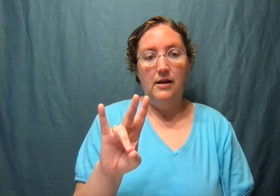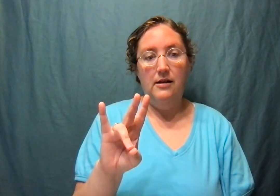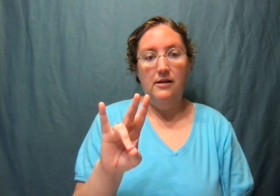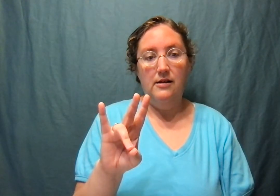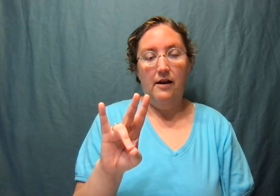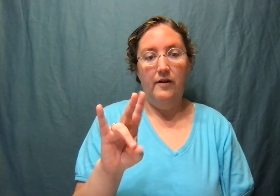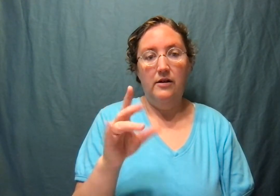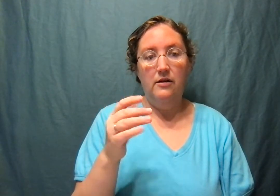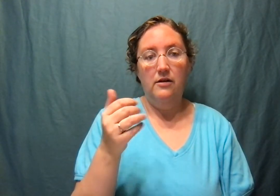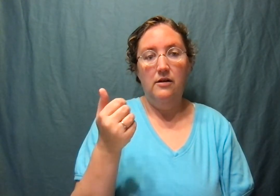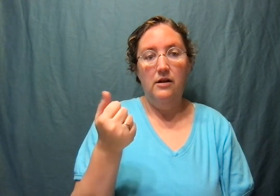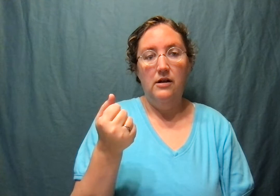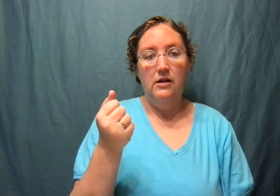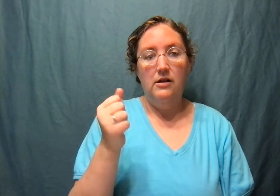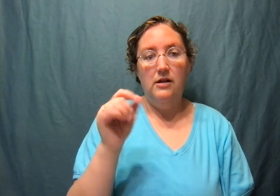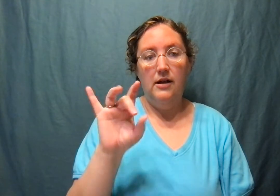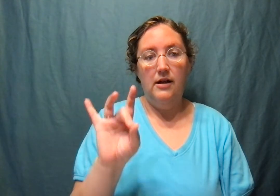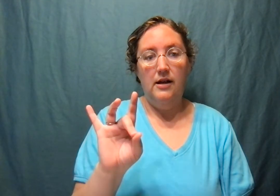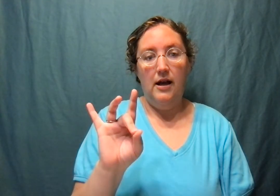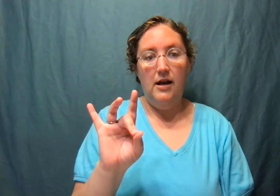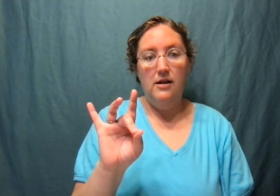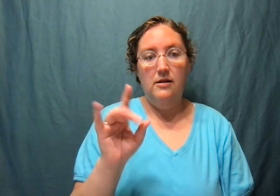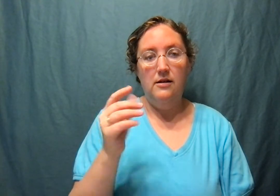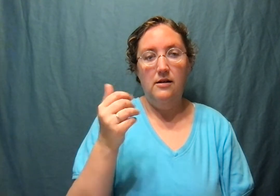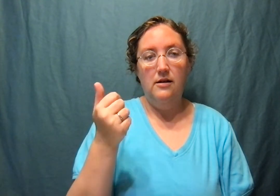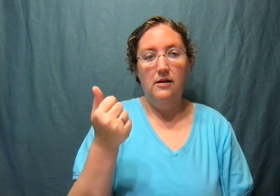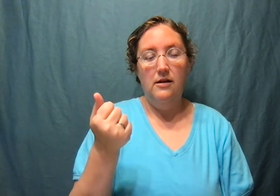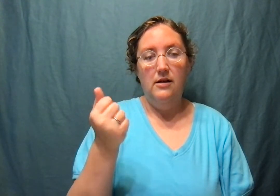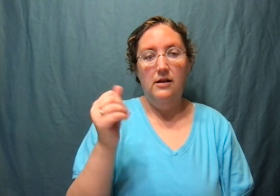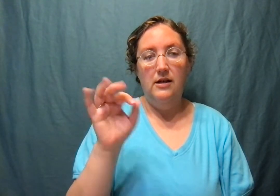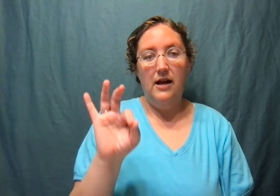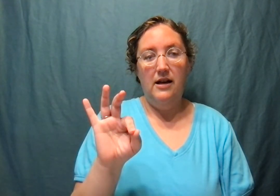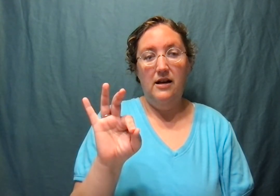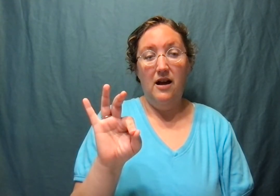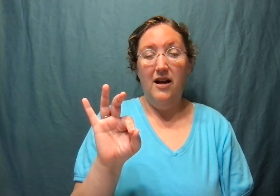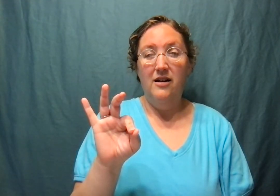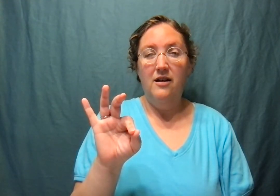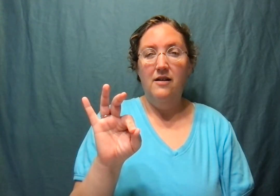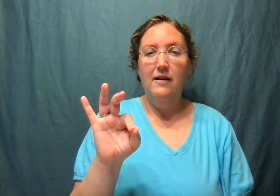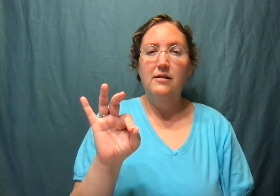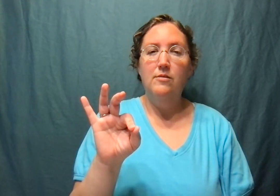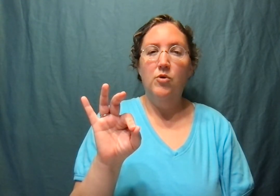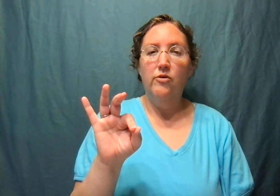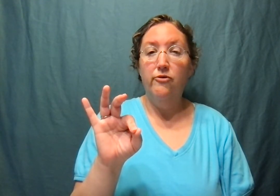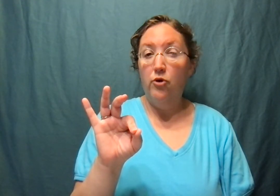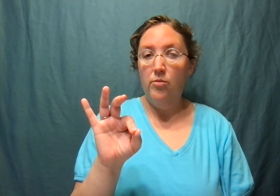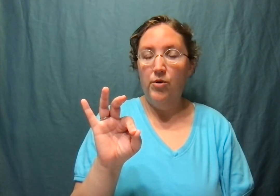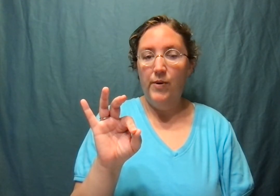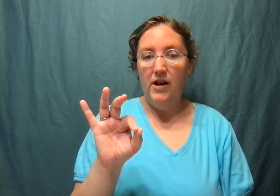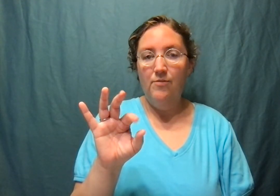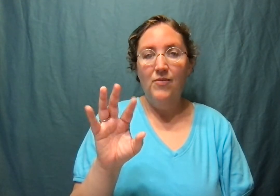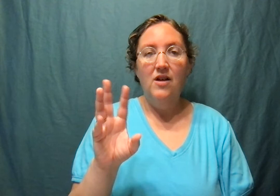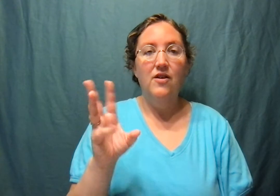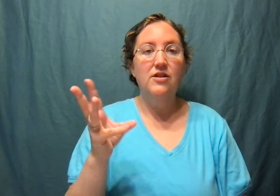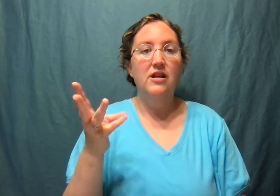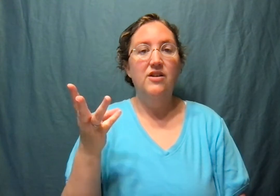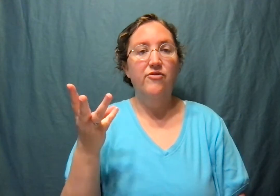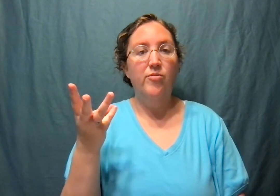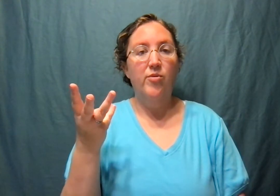to 7, 10 and 8, 10 and 9. That's the more formal way. There's an informal way,